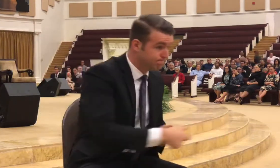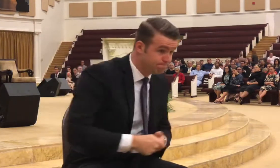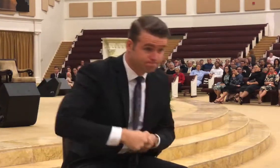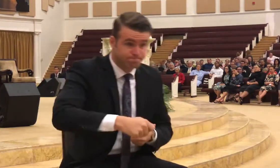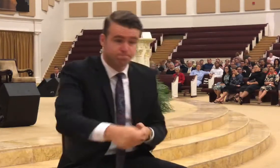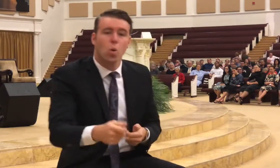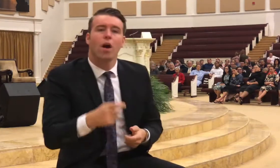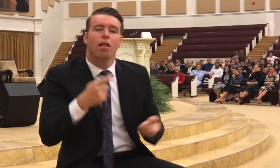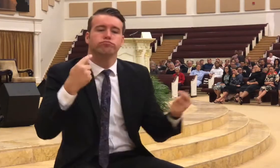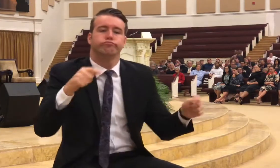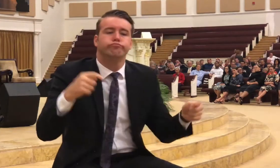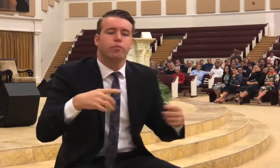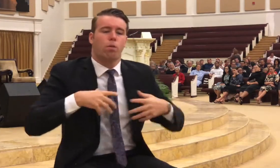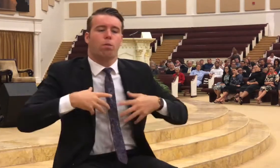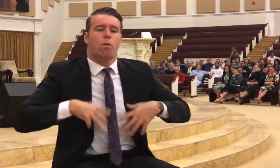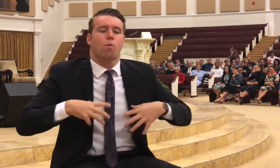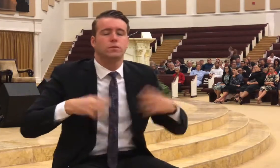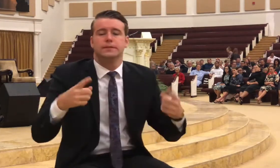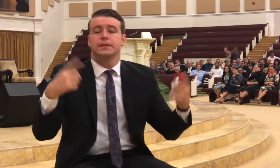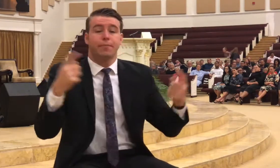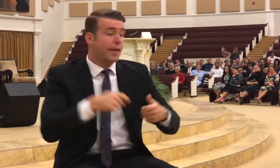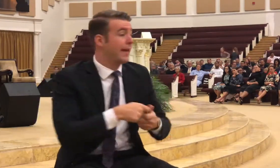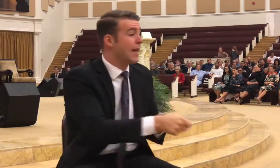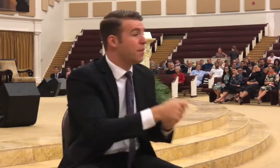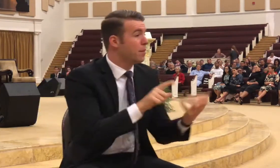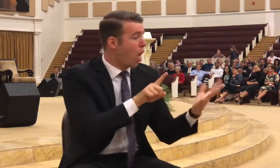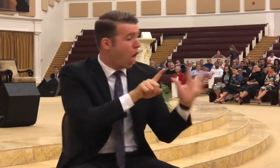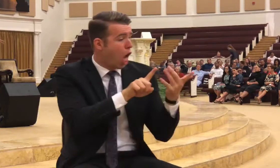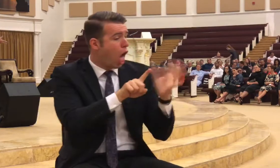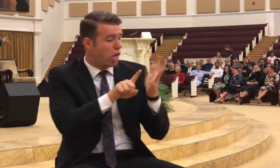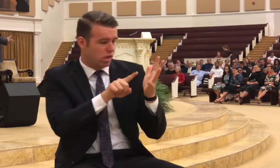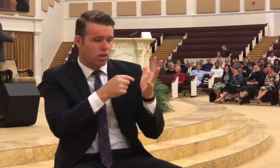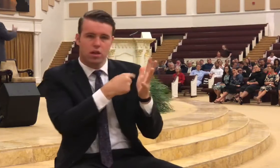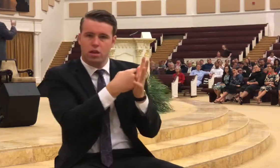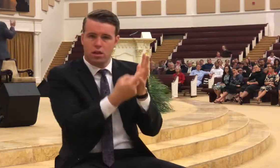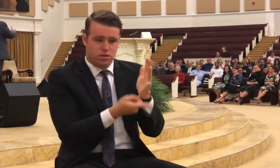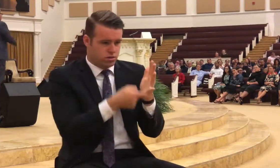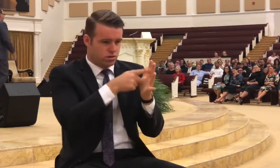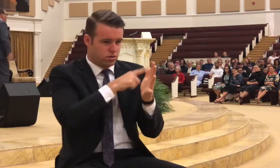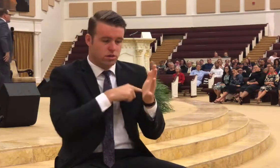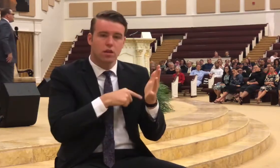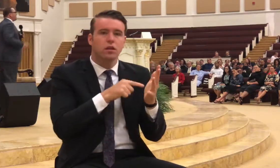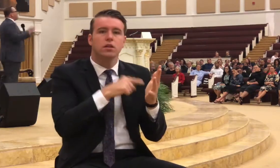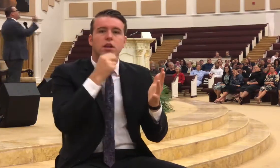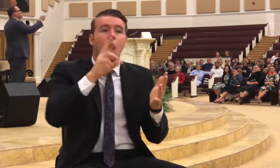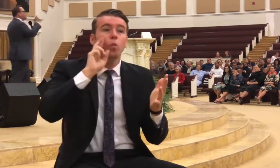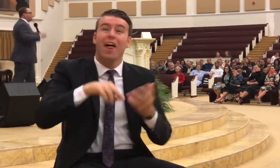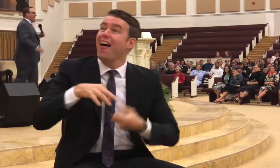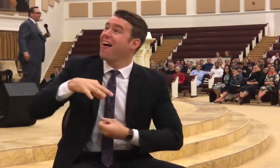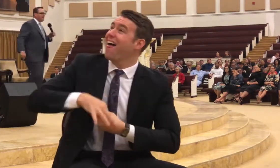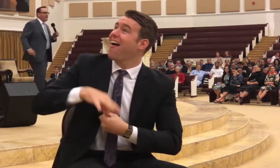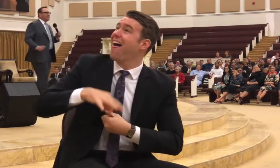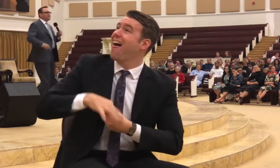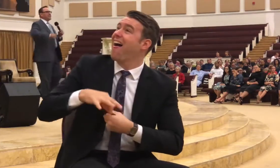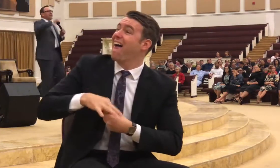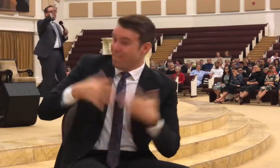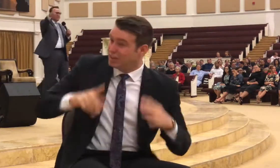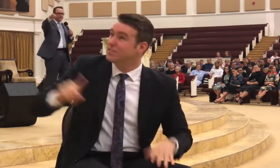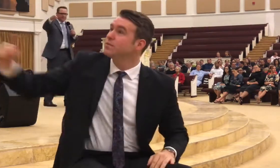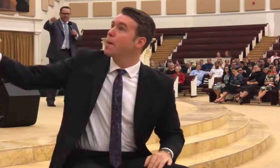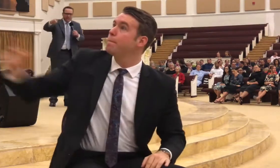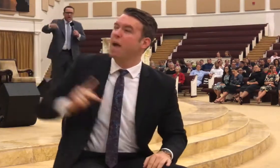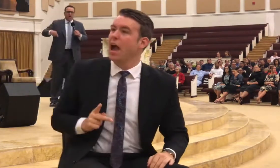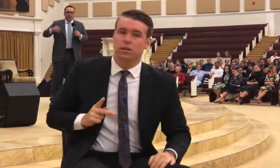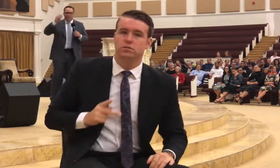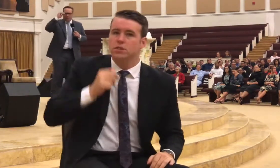little prizes and little clothes, and they get a following, never knowing that the moment they're elected office, he said, they'll never be back here again until